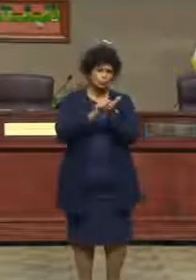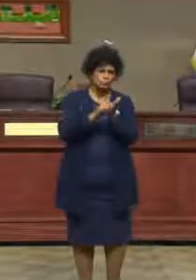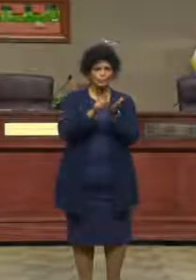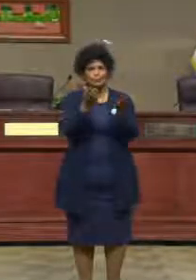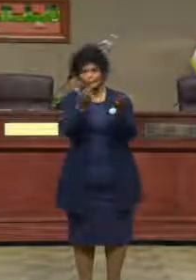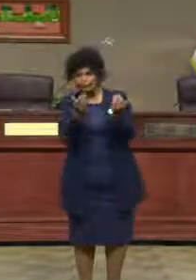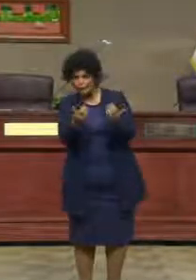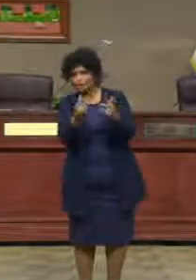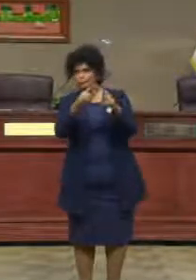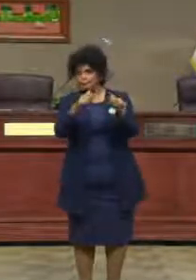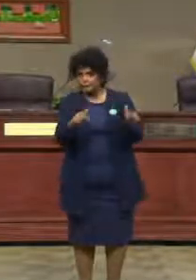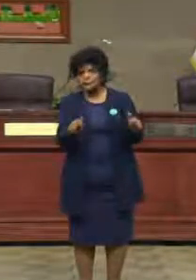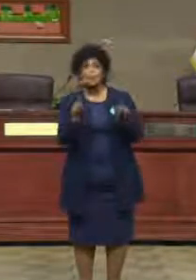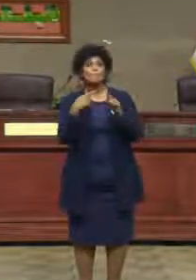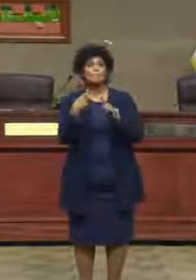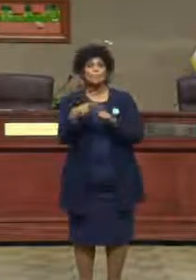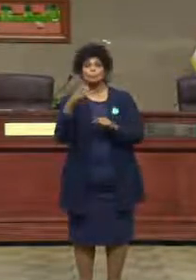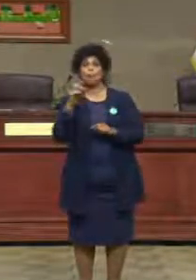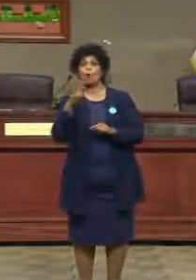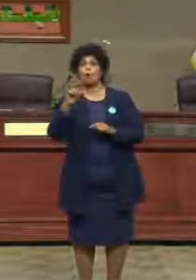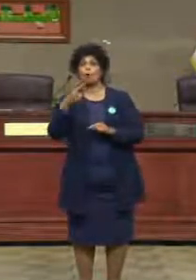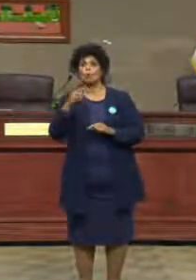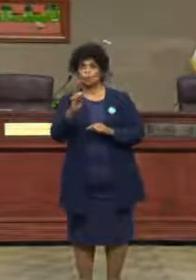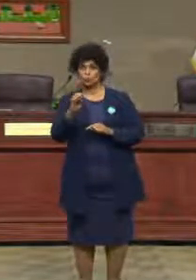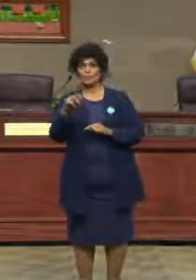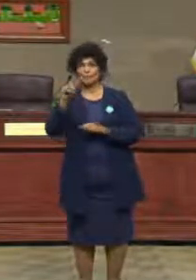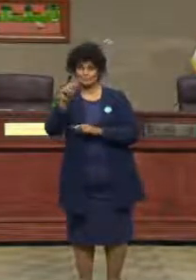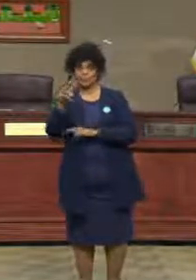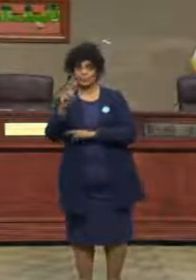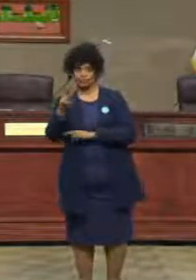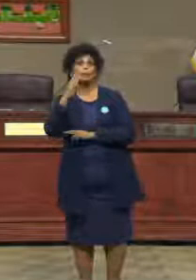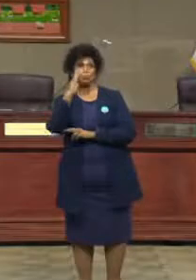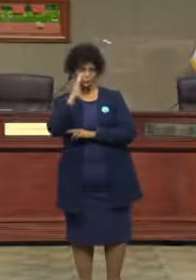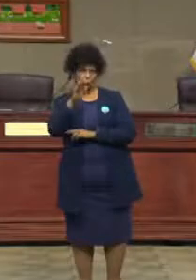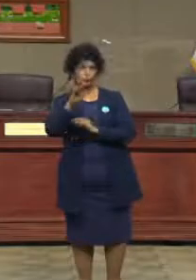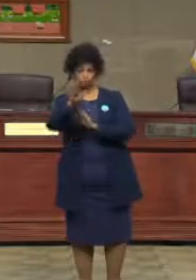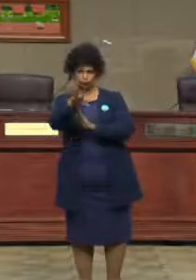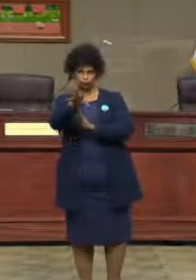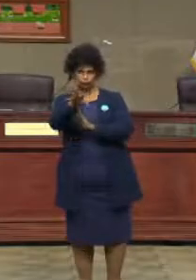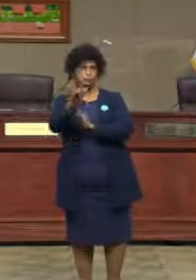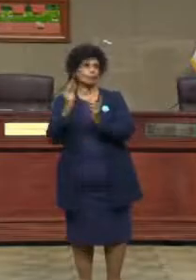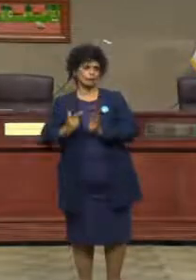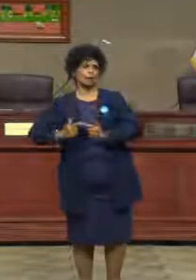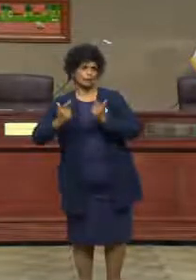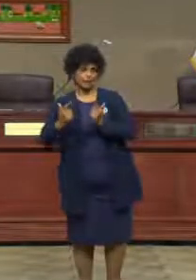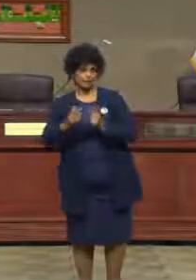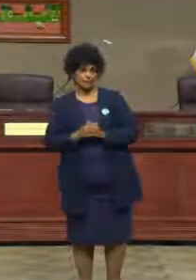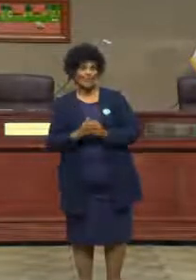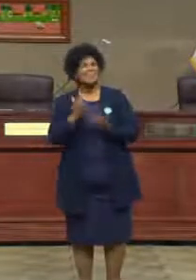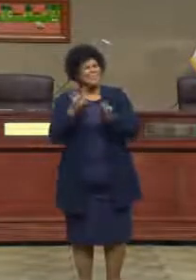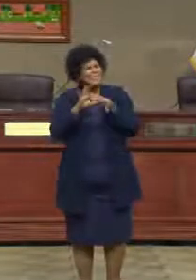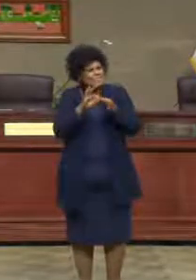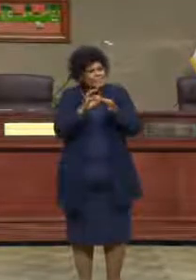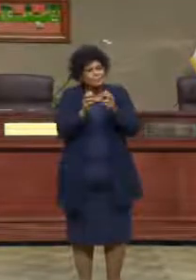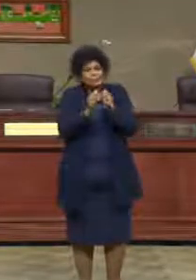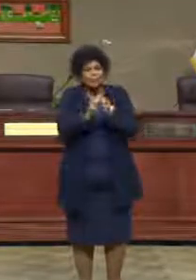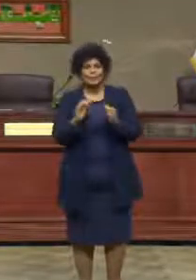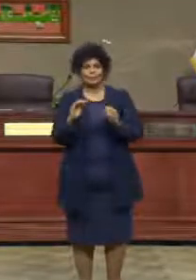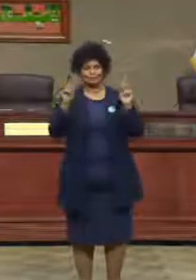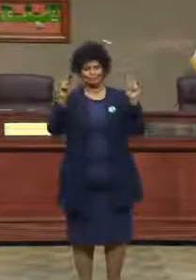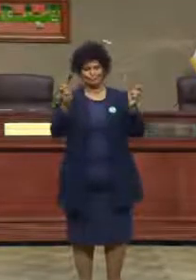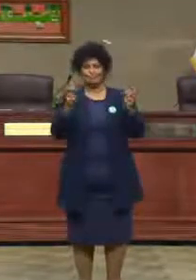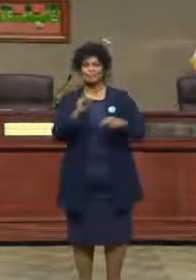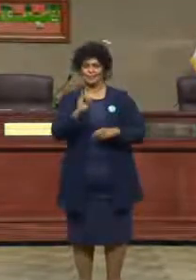conversation live. This collaboration is an extension of the county's I Got My Shot public